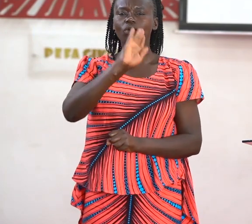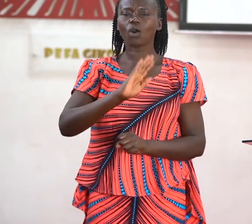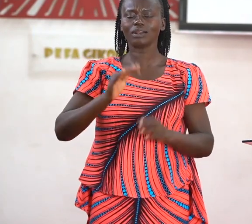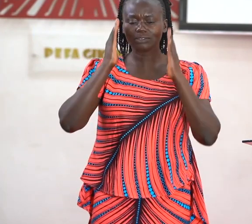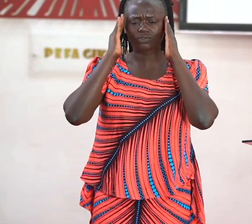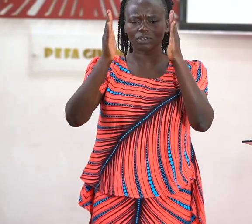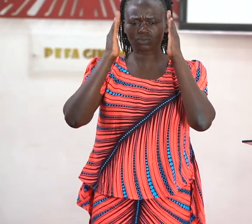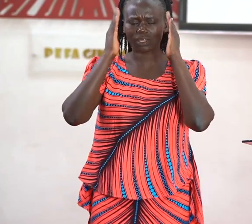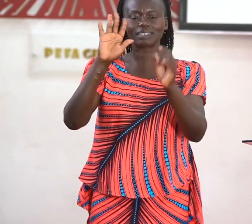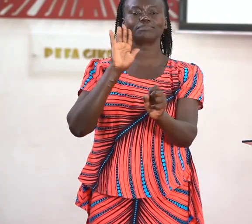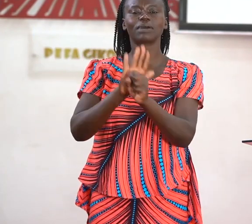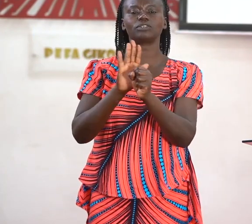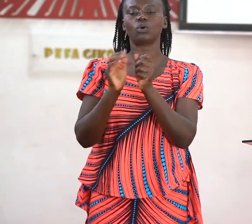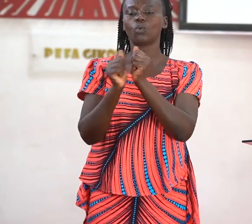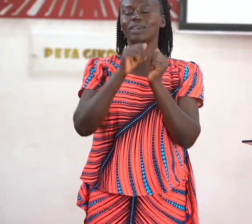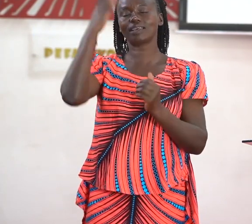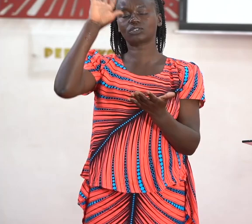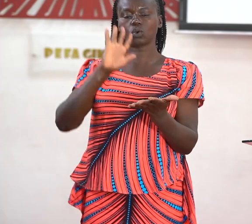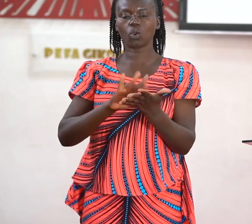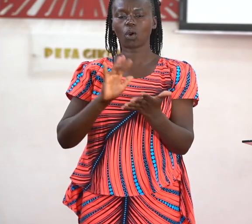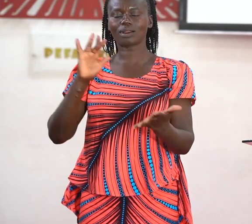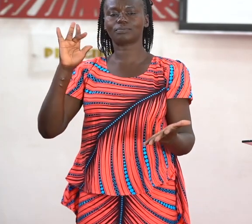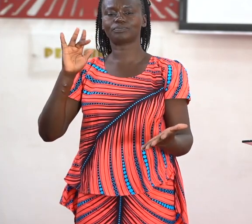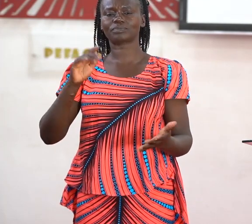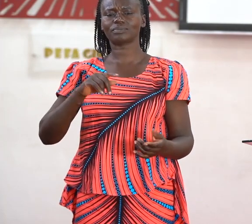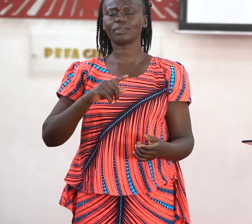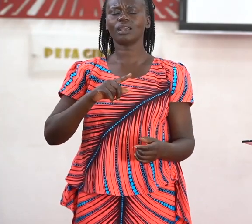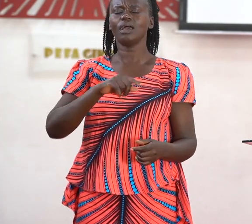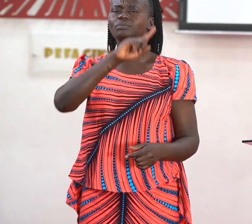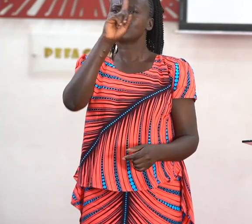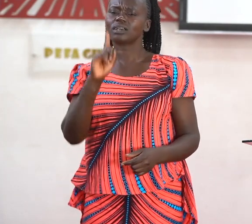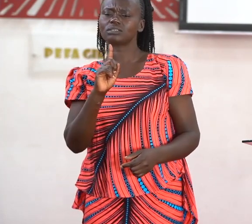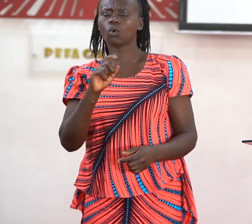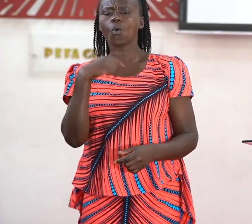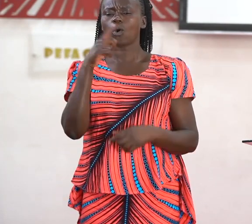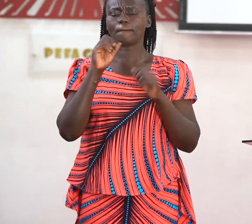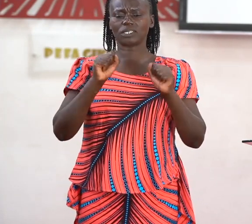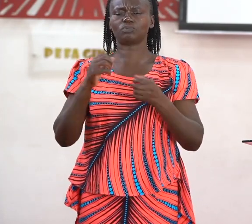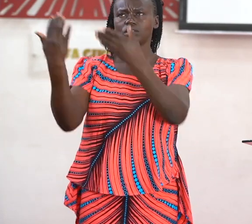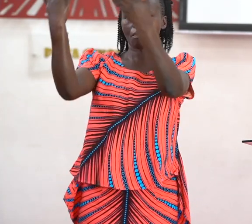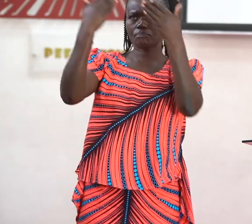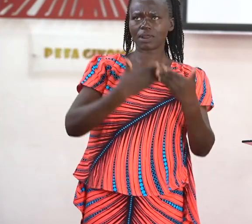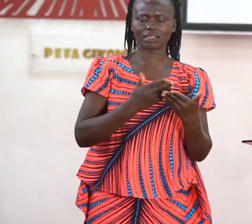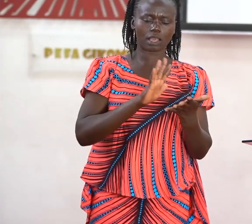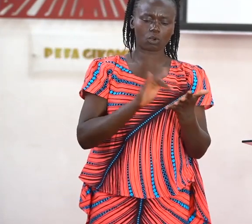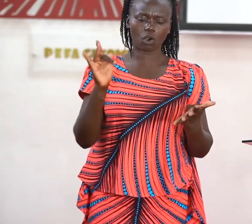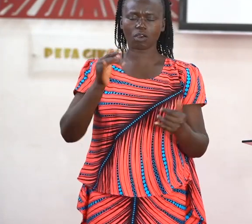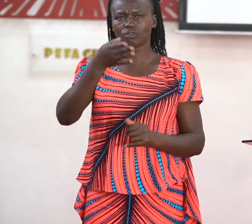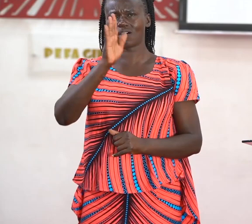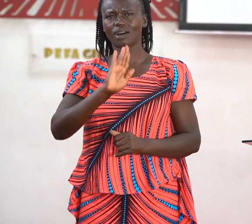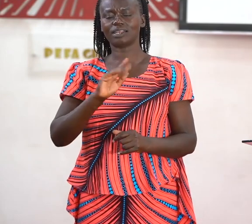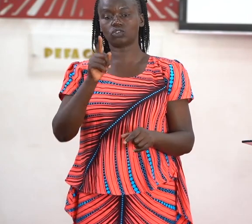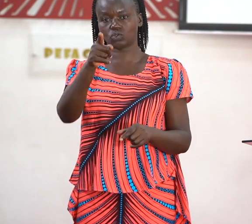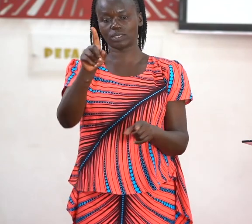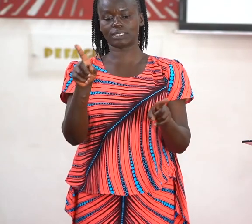much with his glory, as I told you. Who can bring this glory to God? It is me and you, the church